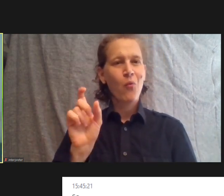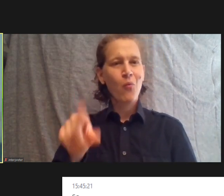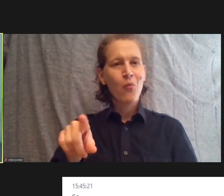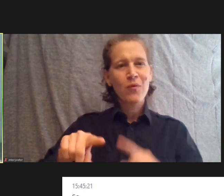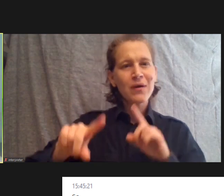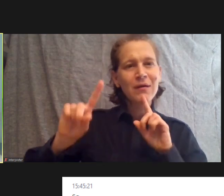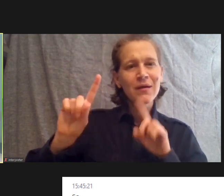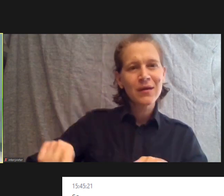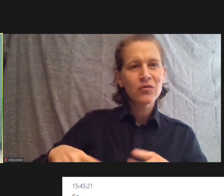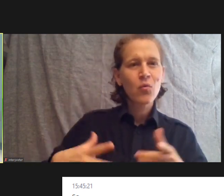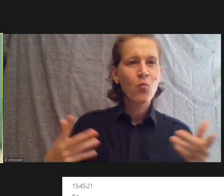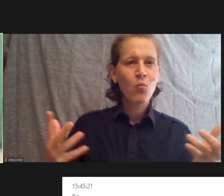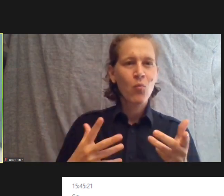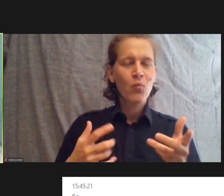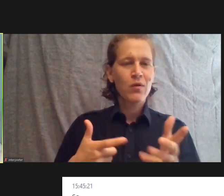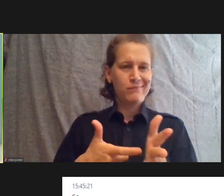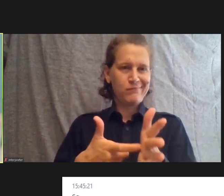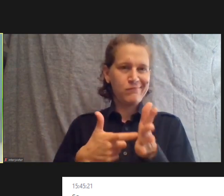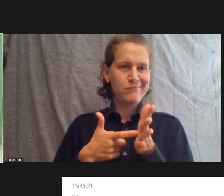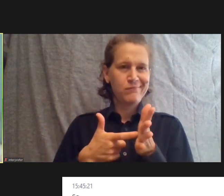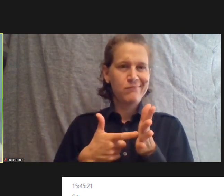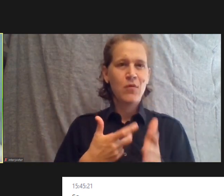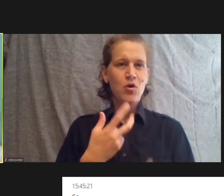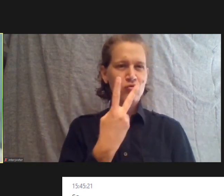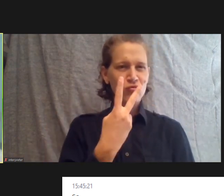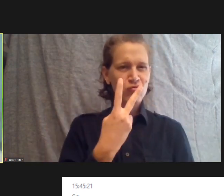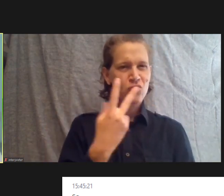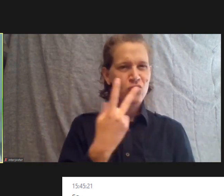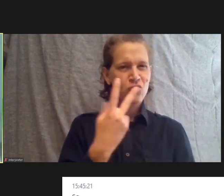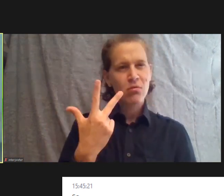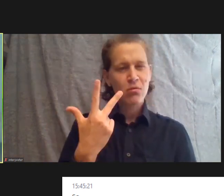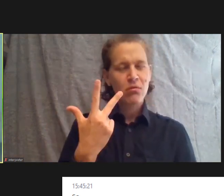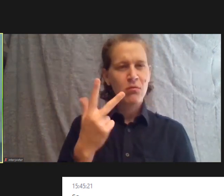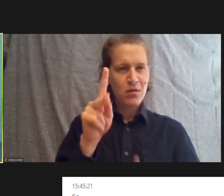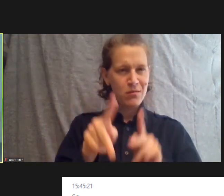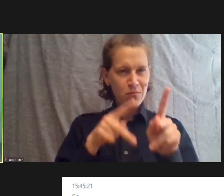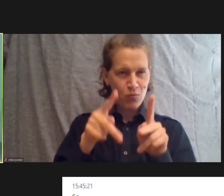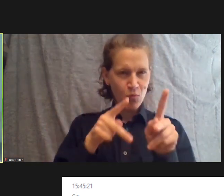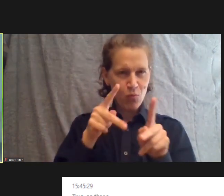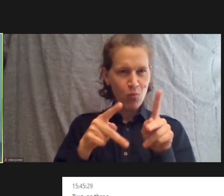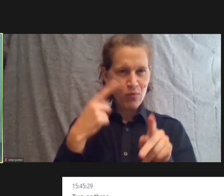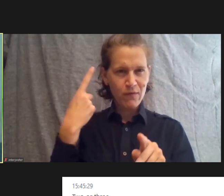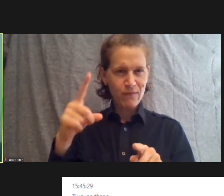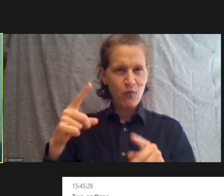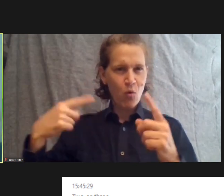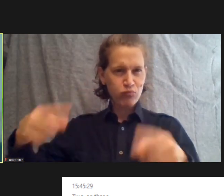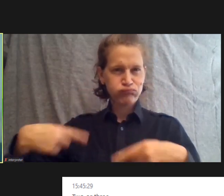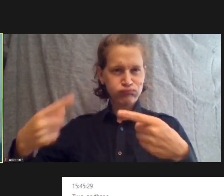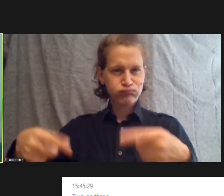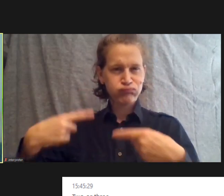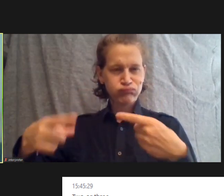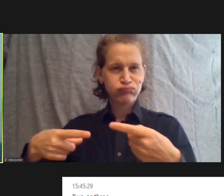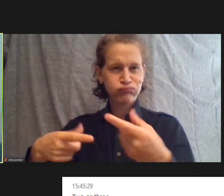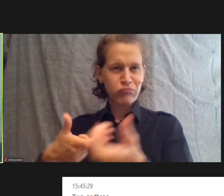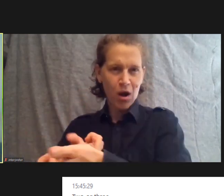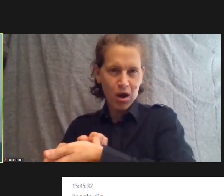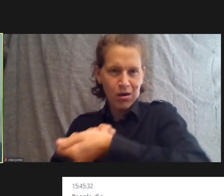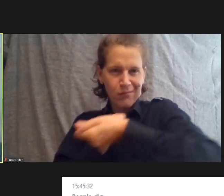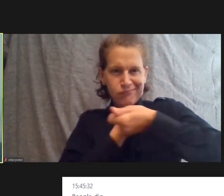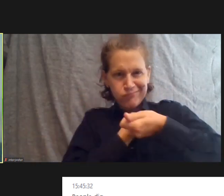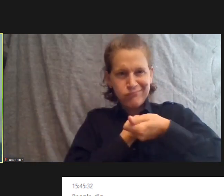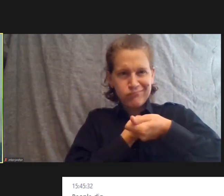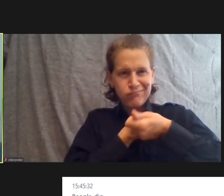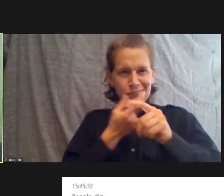that it takes 2 or 3 people to dig a